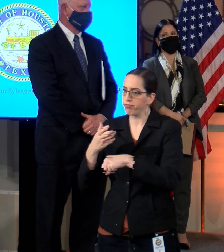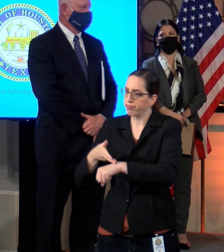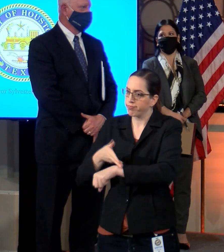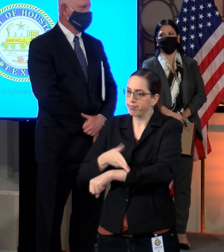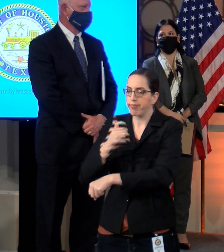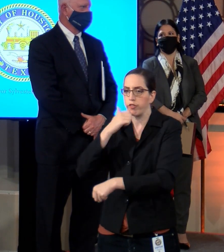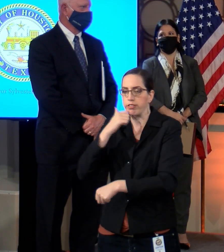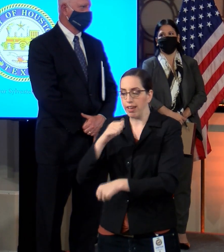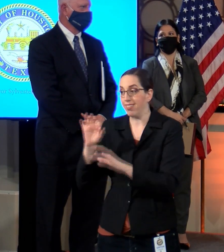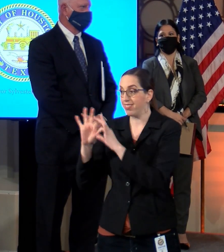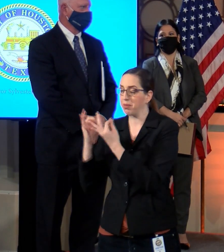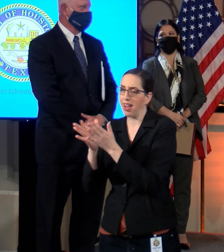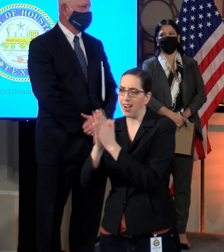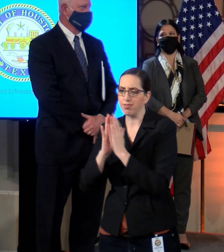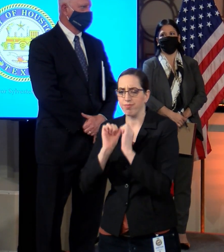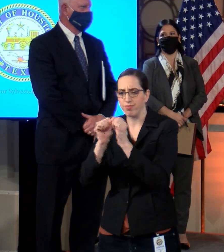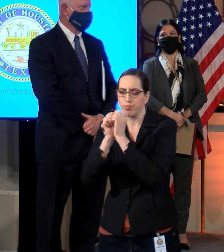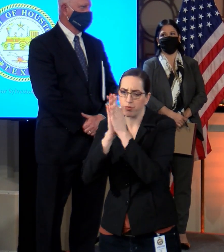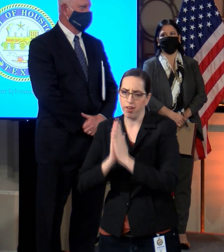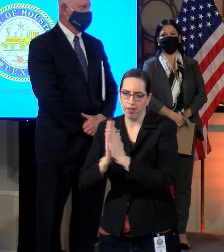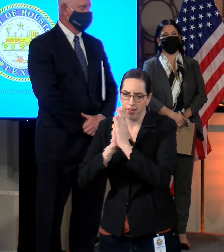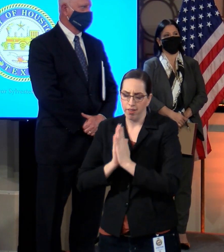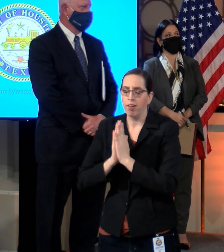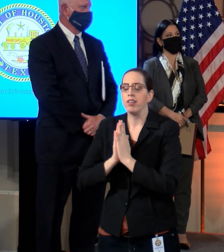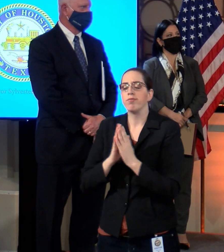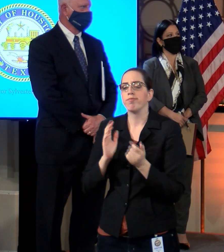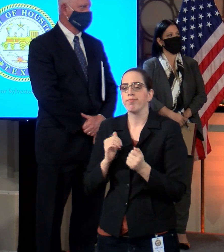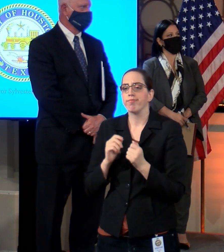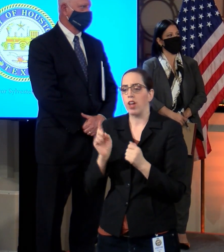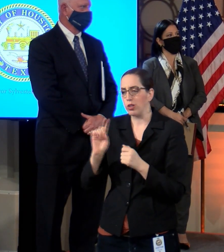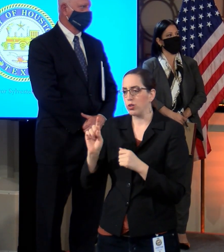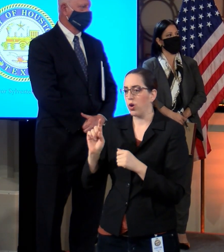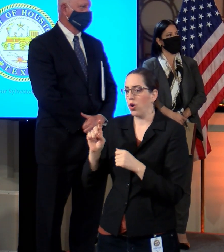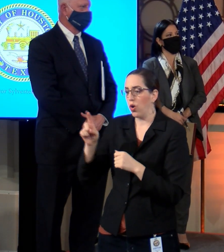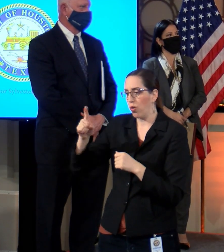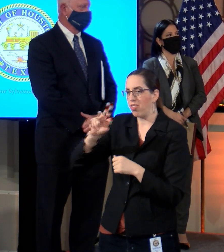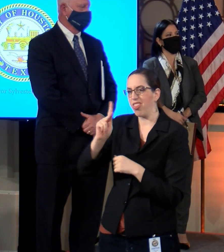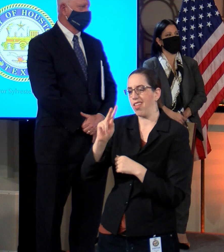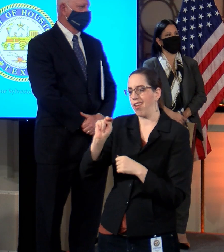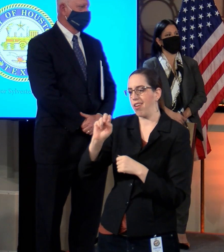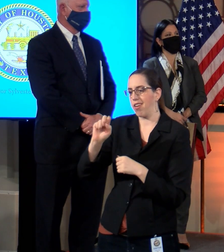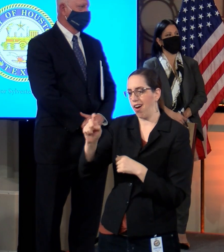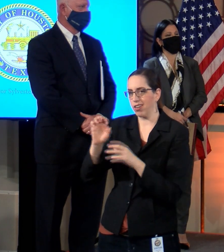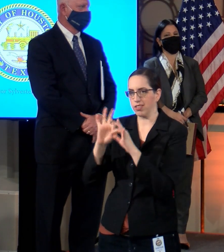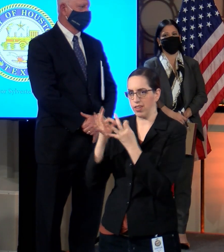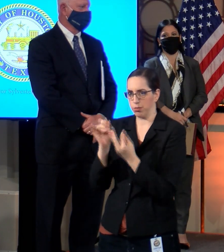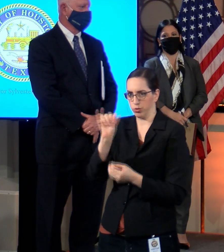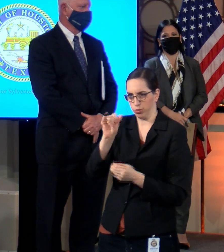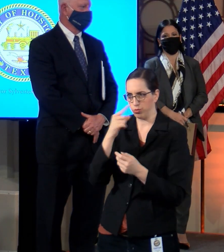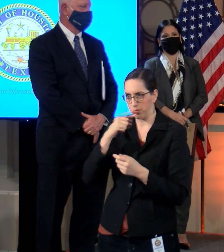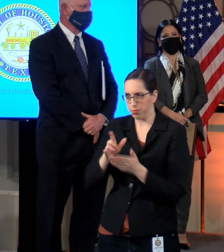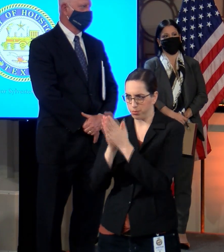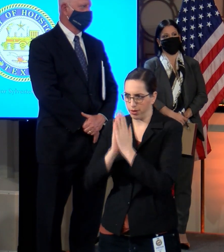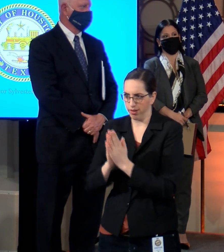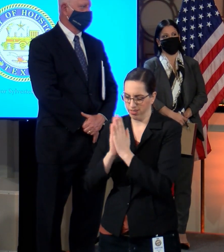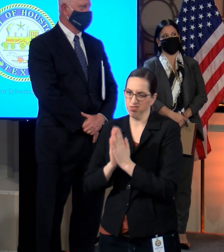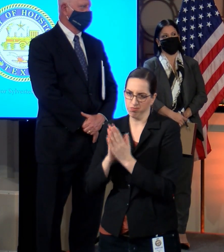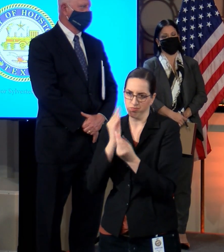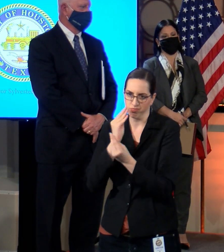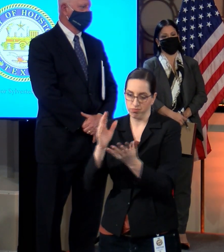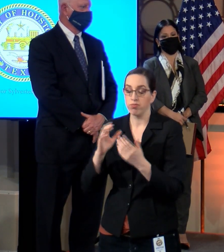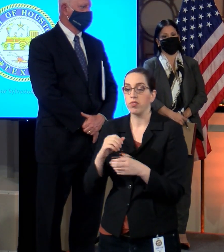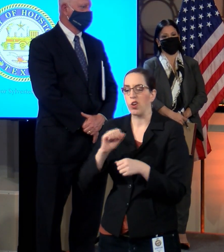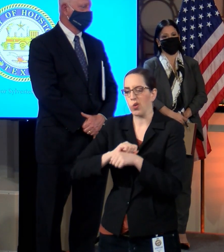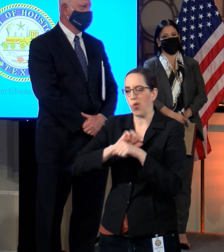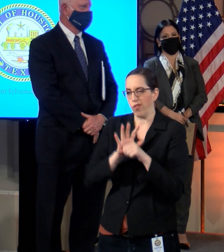continued prayers. And I also ask that you continue to pray for the Knox family. So a quick COVID update.